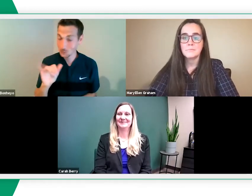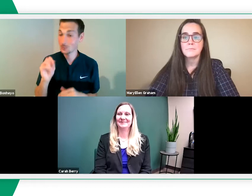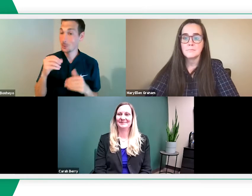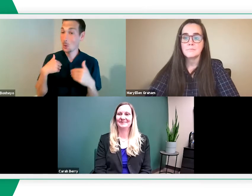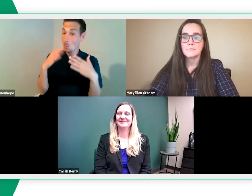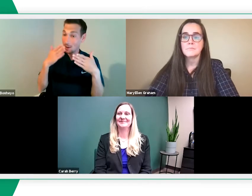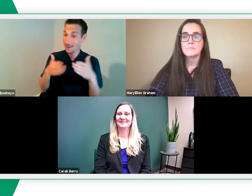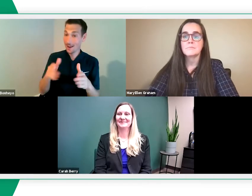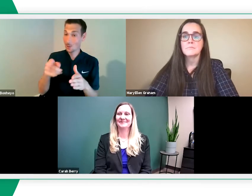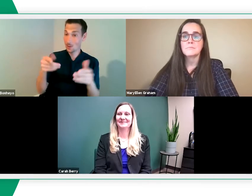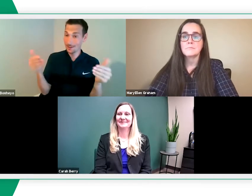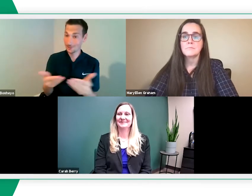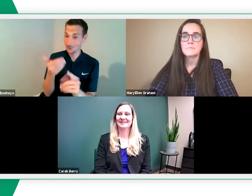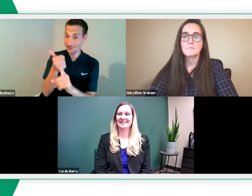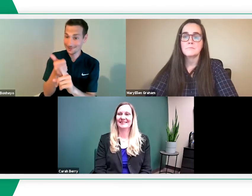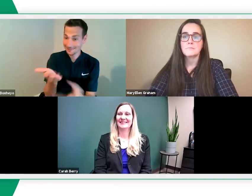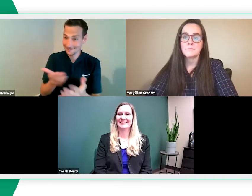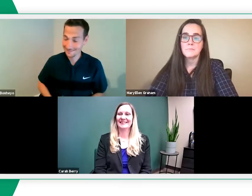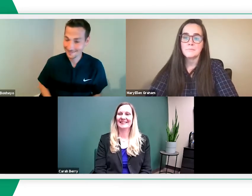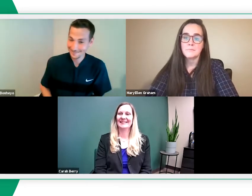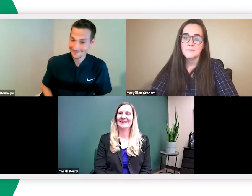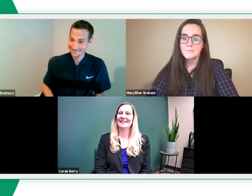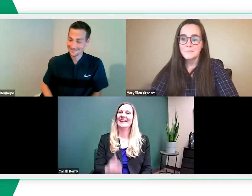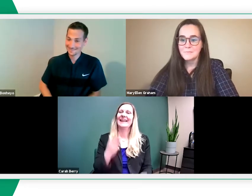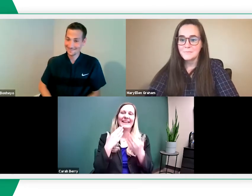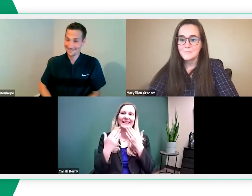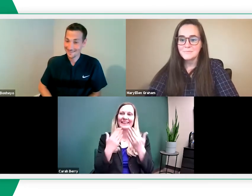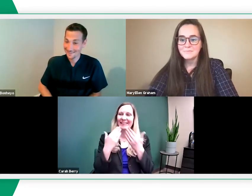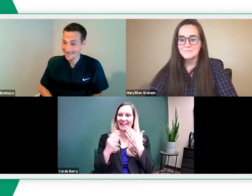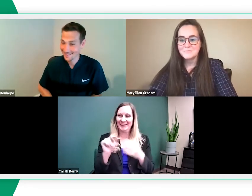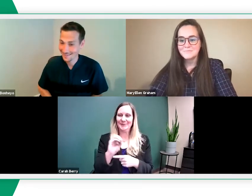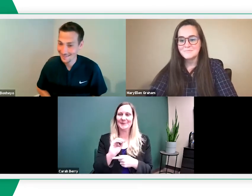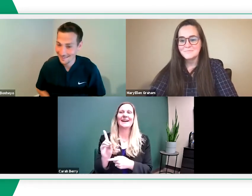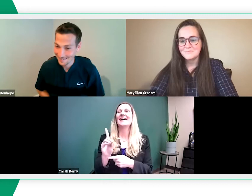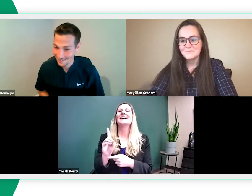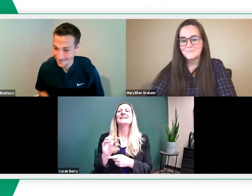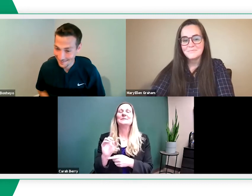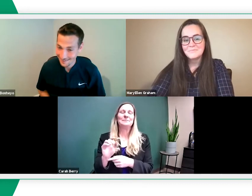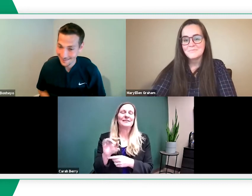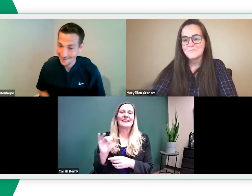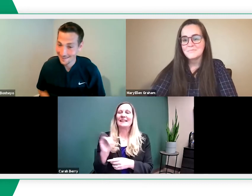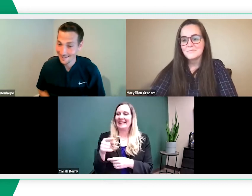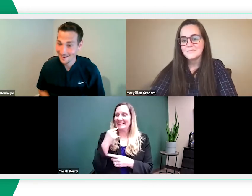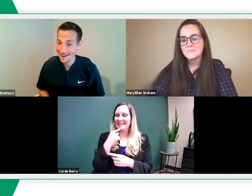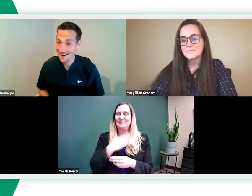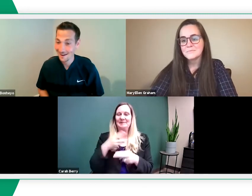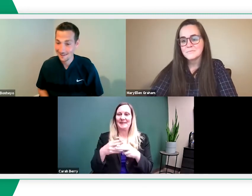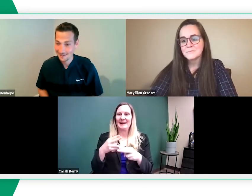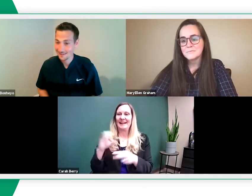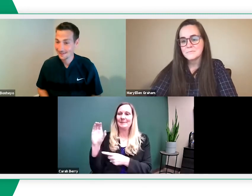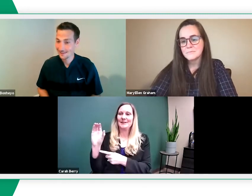is a former deaf education teacher, so I will let her go ahead and introduce herself. Thank you, Todd. Thank